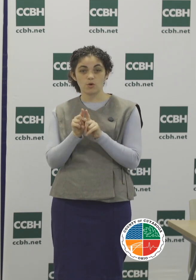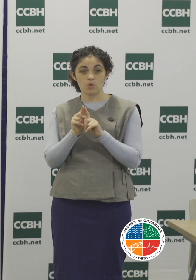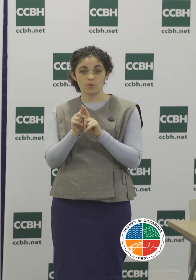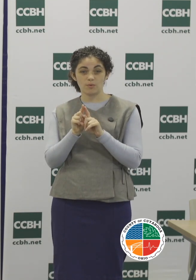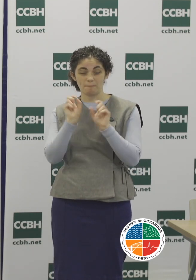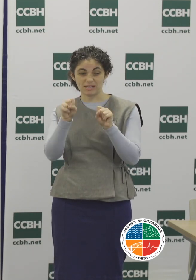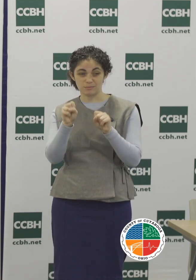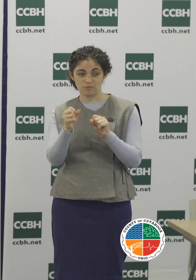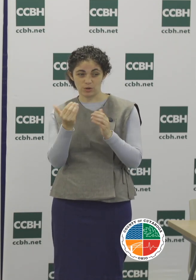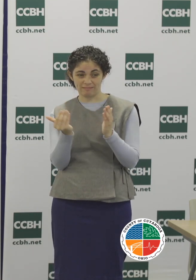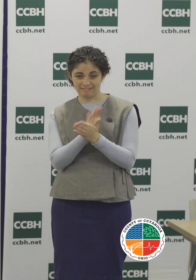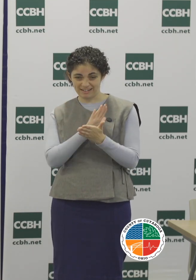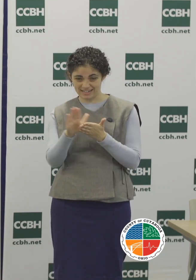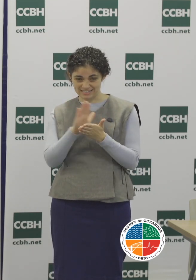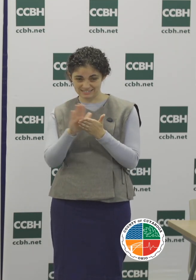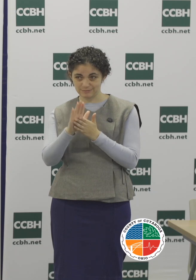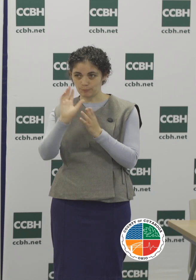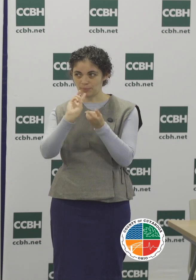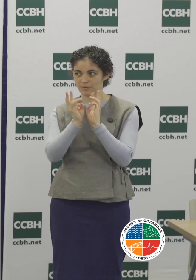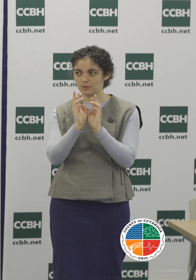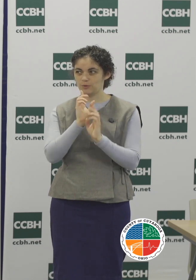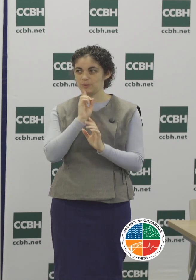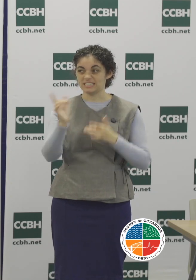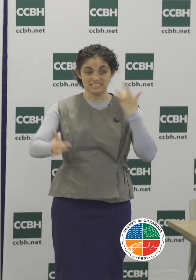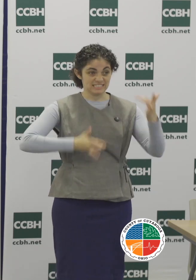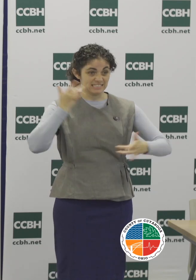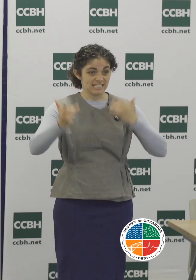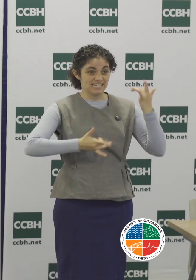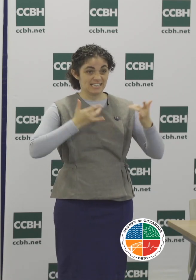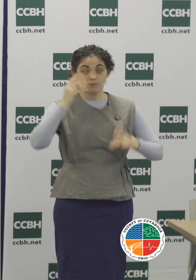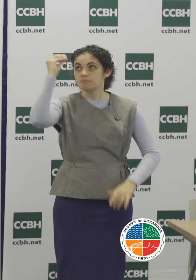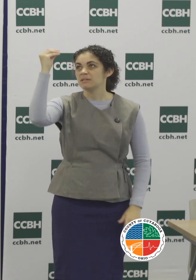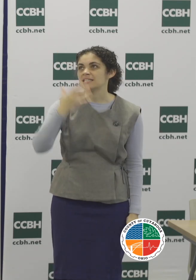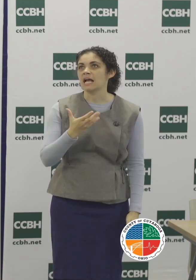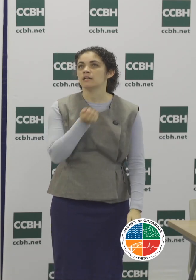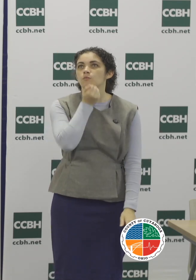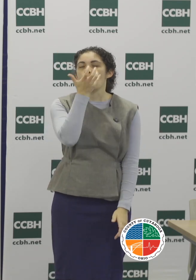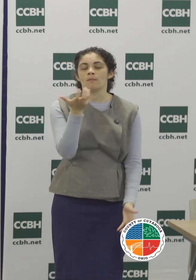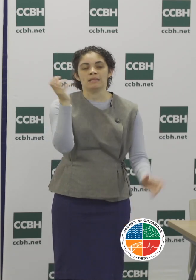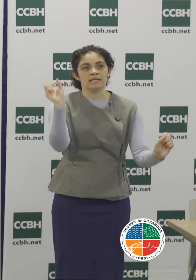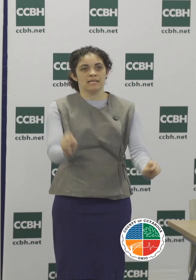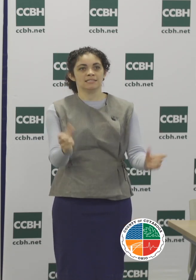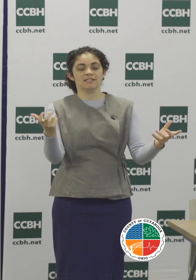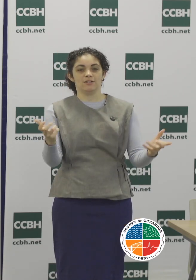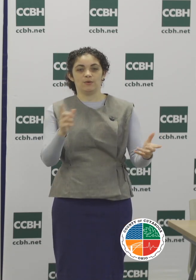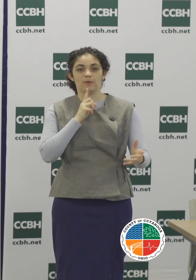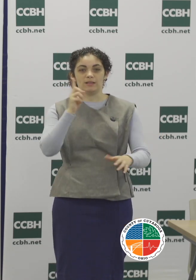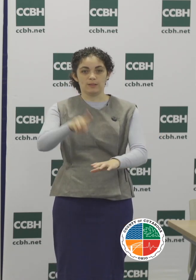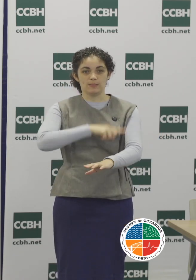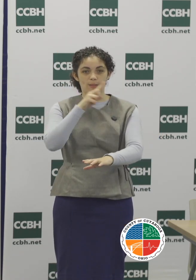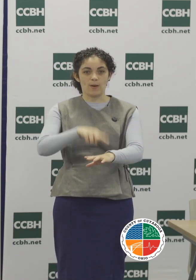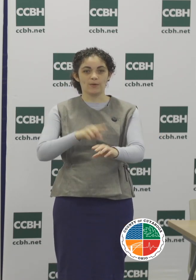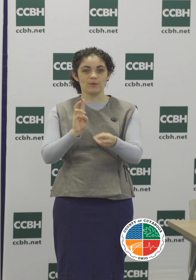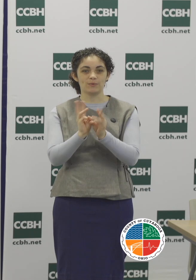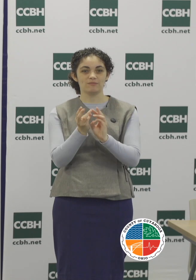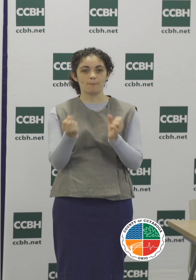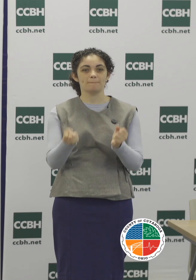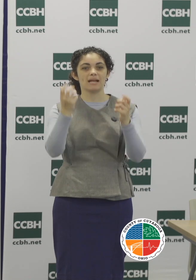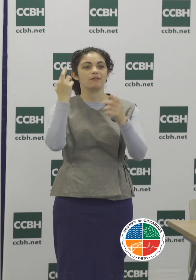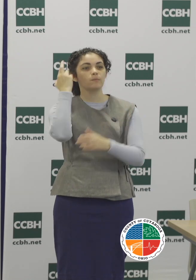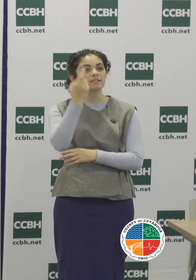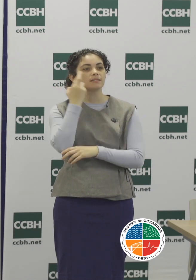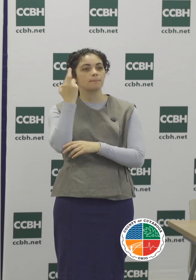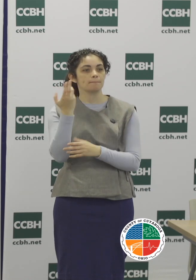projections of nice weather? Well, I am really excited about sun and warmth. It's been a long winter for a lot of